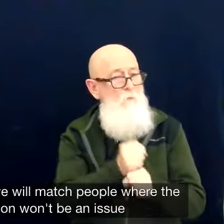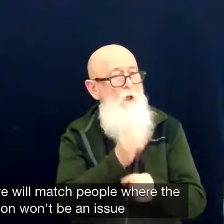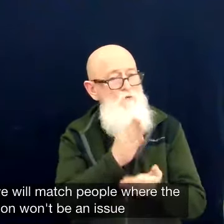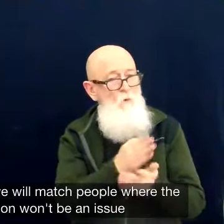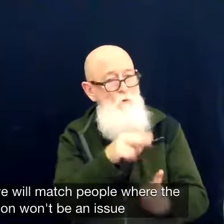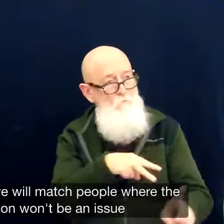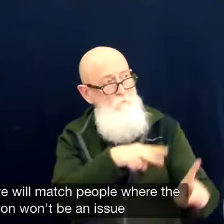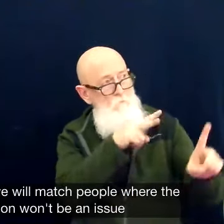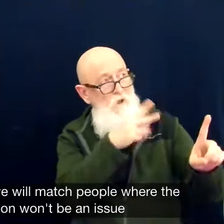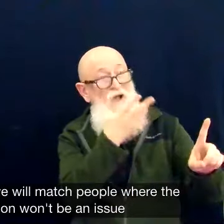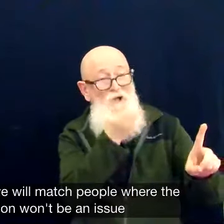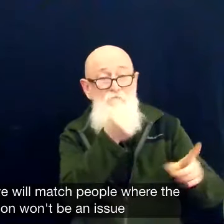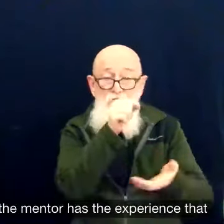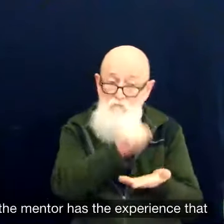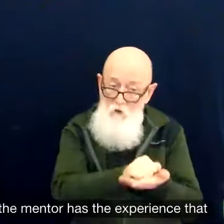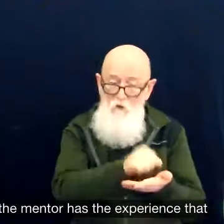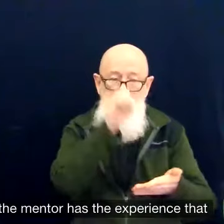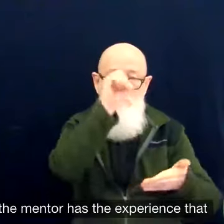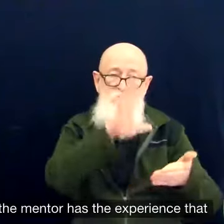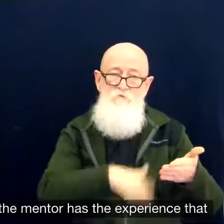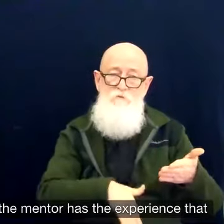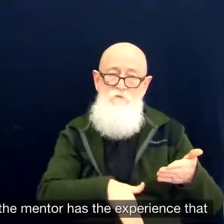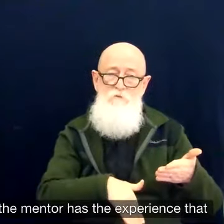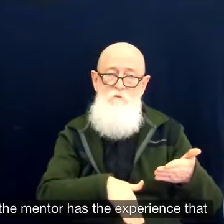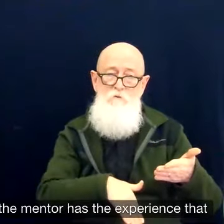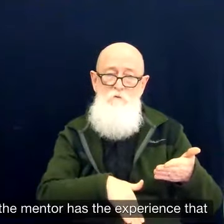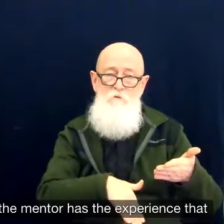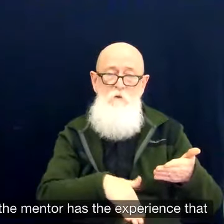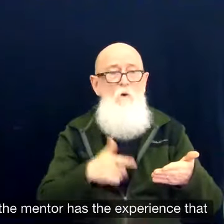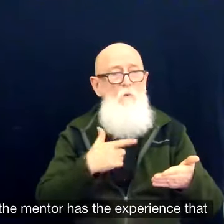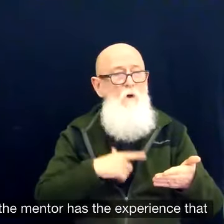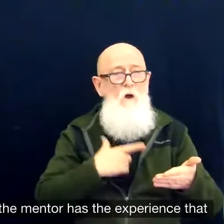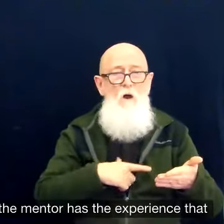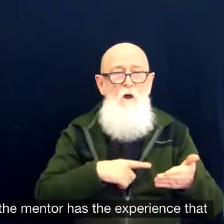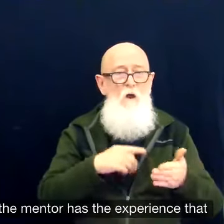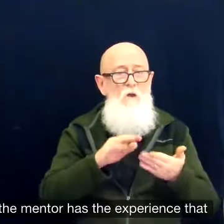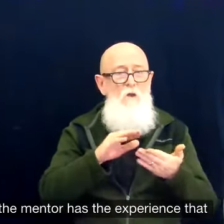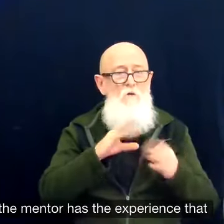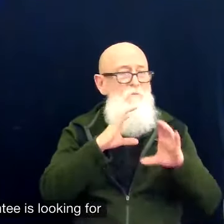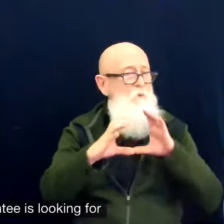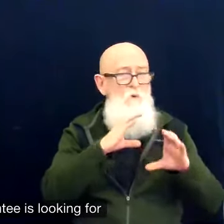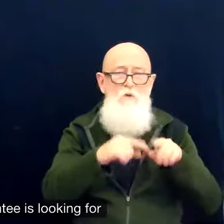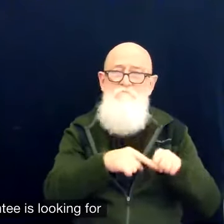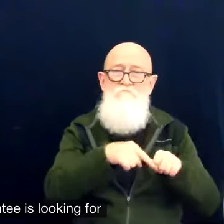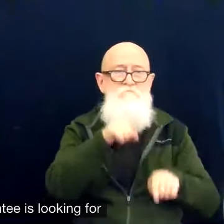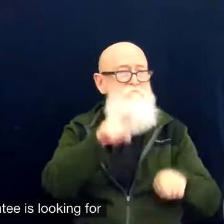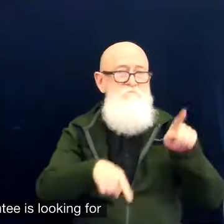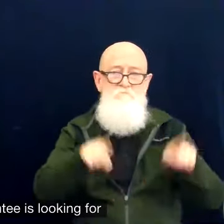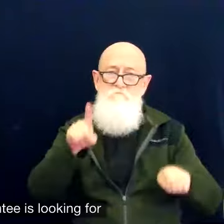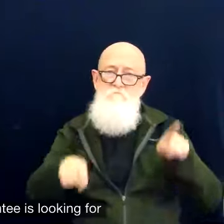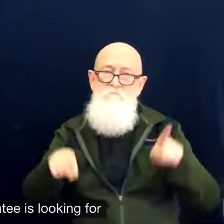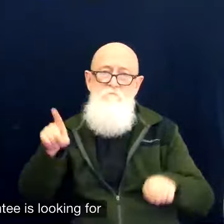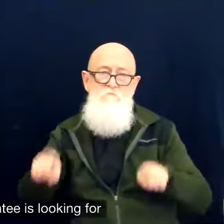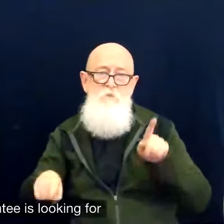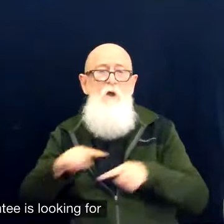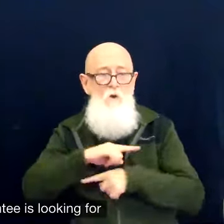that the mentee is looking for. So because of the very diverse communication methods that people use, we'll be taking